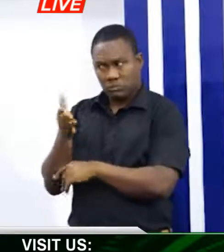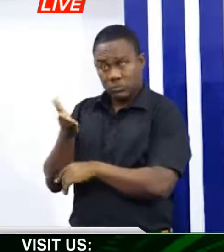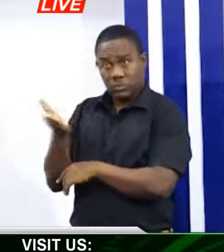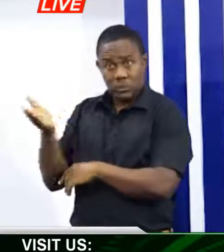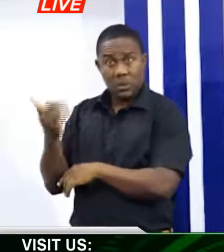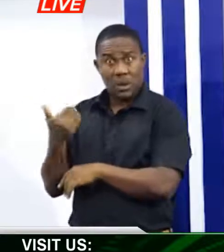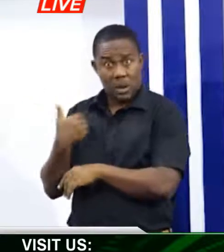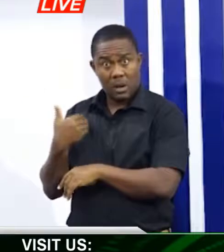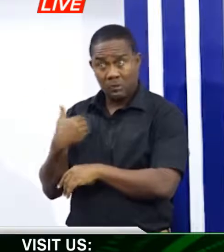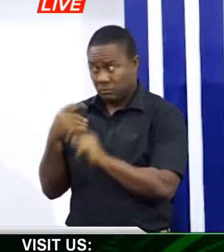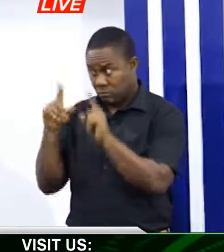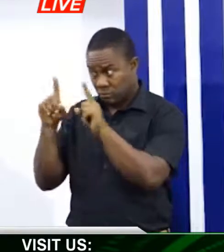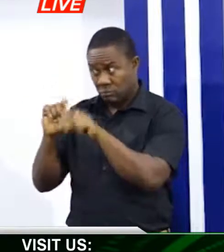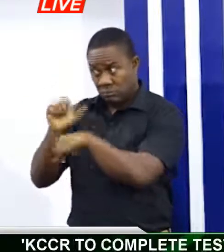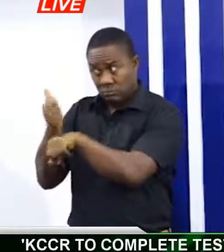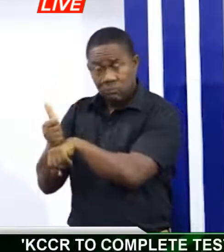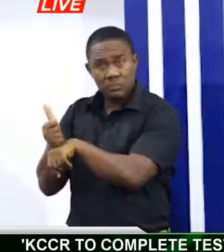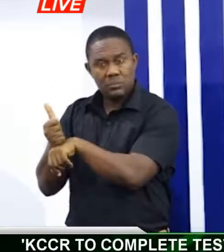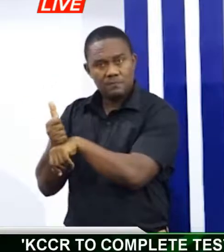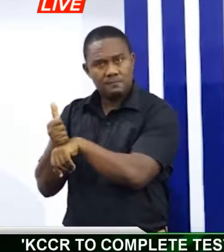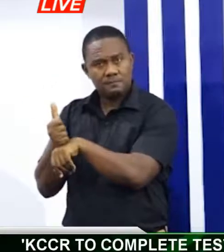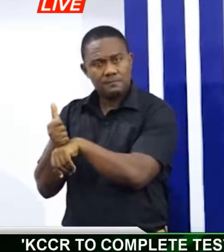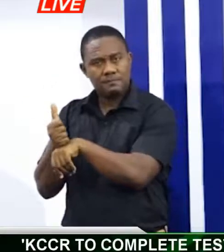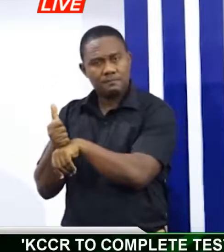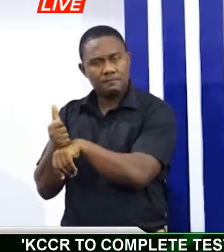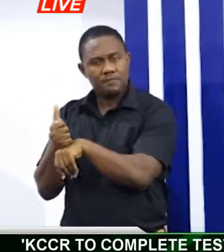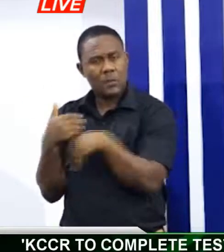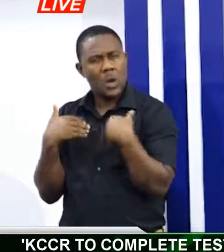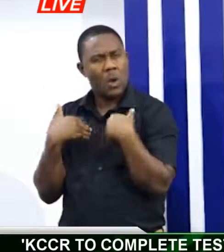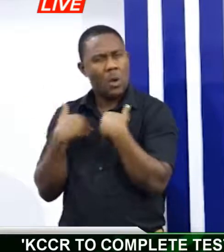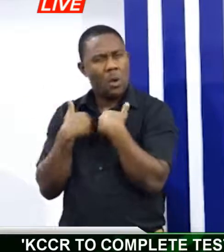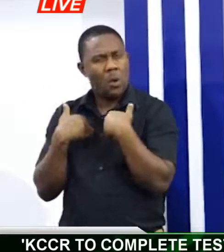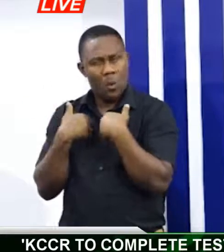the Veterinary Services Directorate